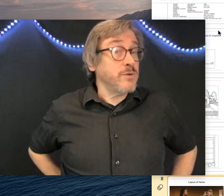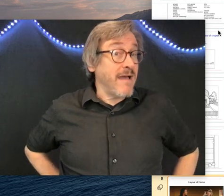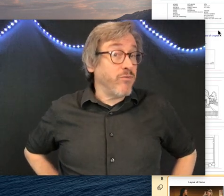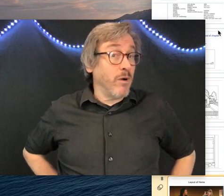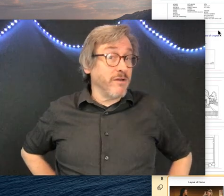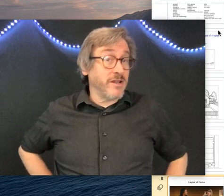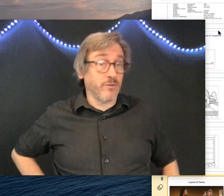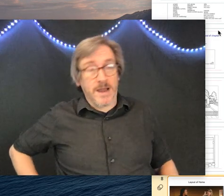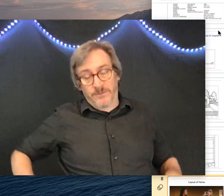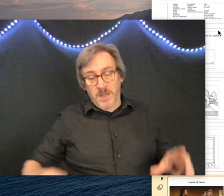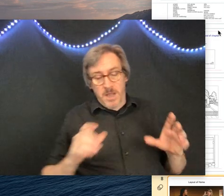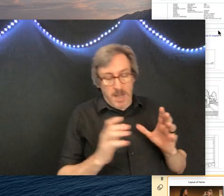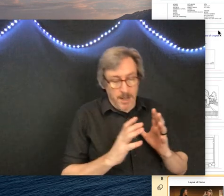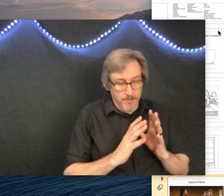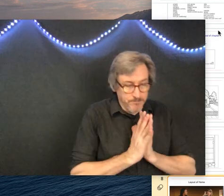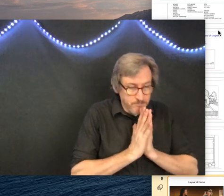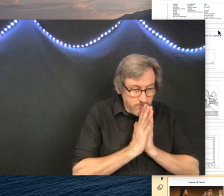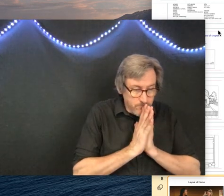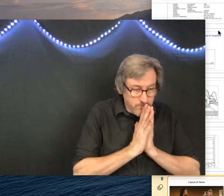happens to have one that's for rent.